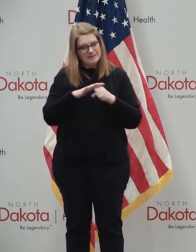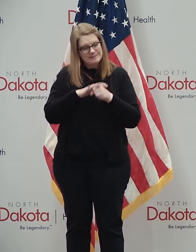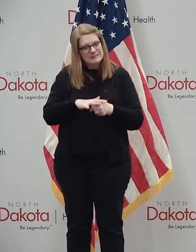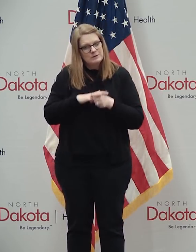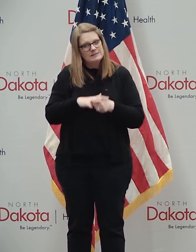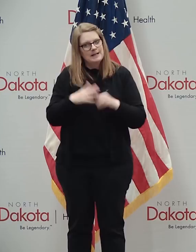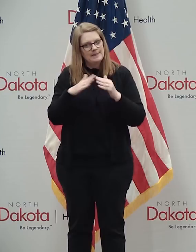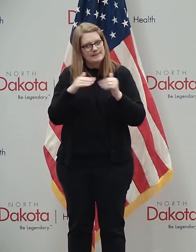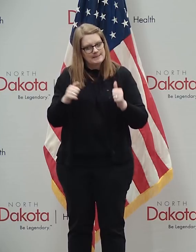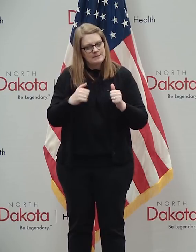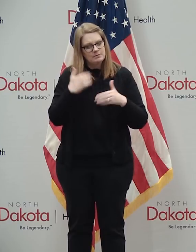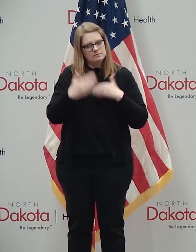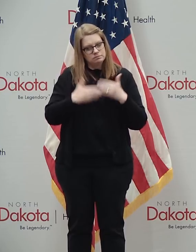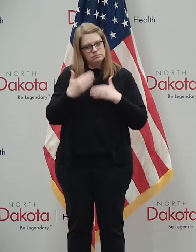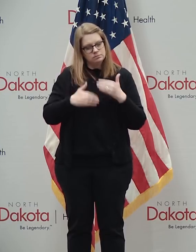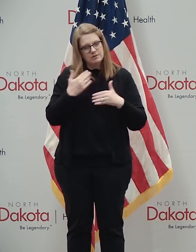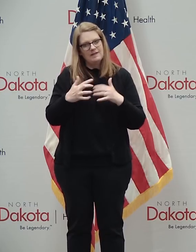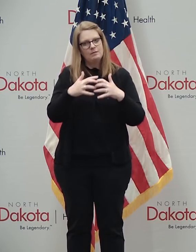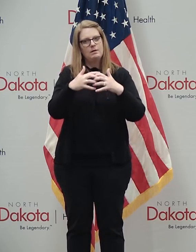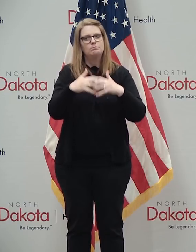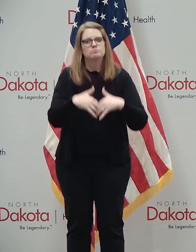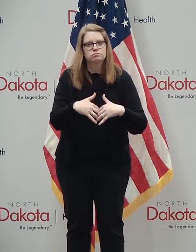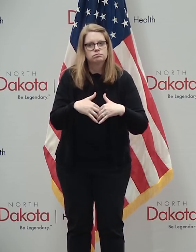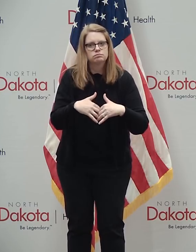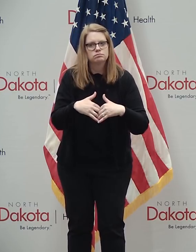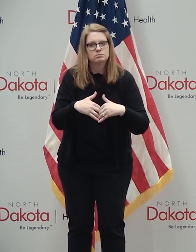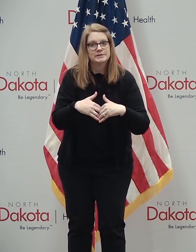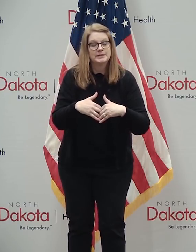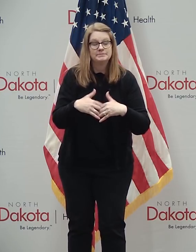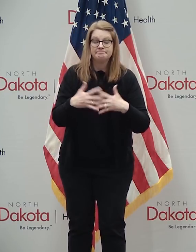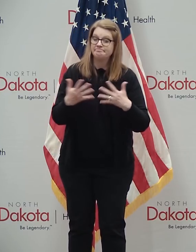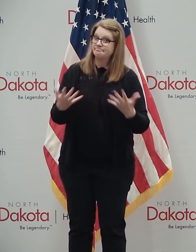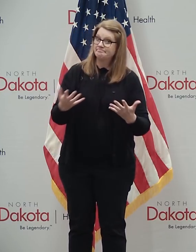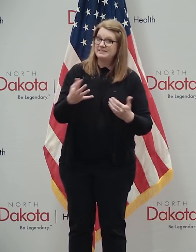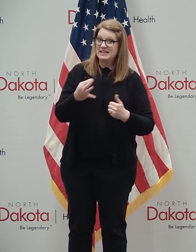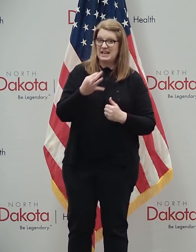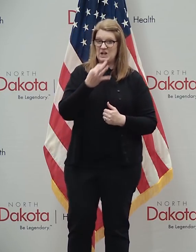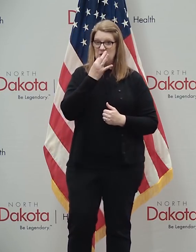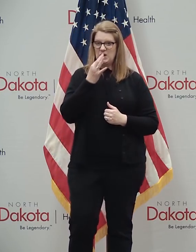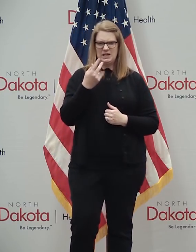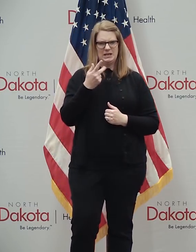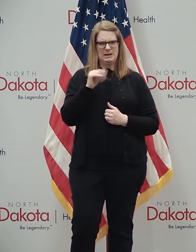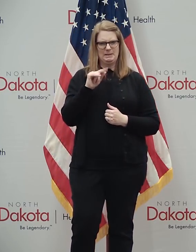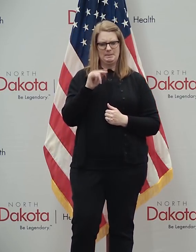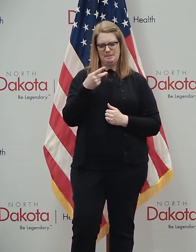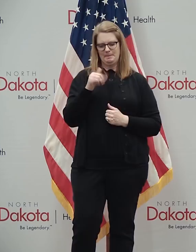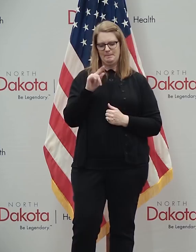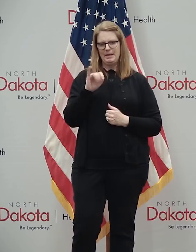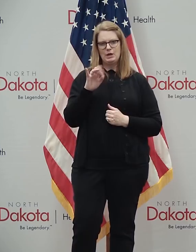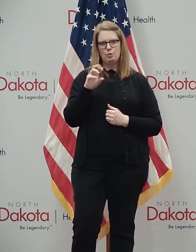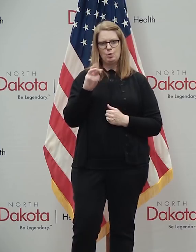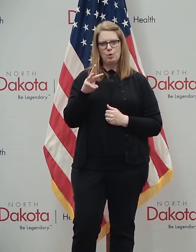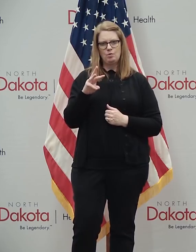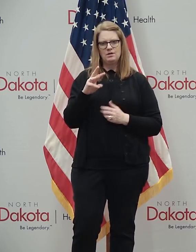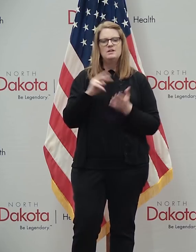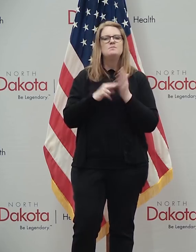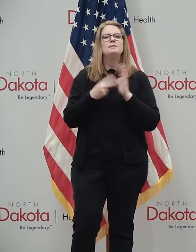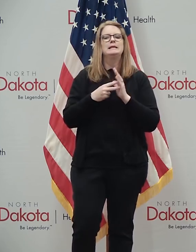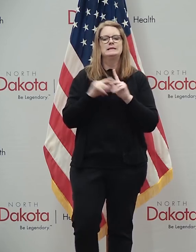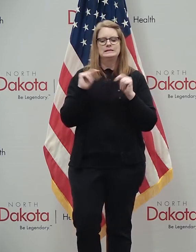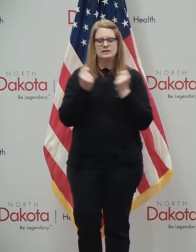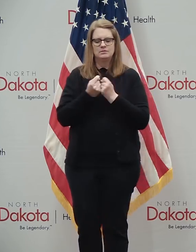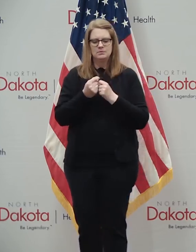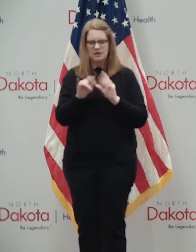on the system, and we had a breakdown. The good thing is that, like a race, like a good pit crew, the team leapt into action